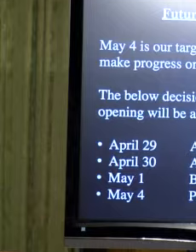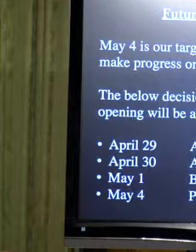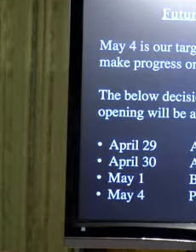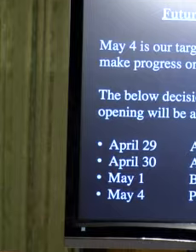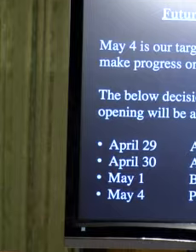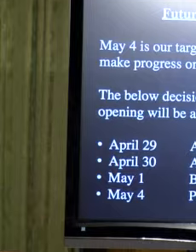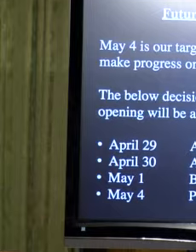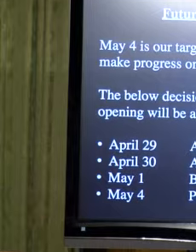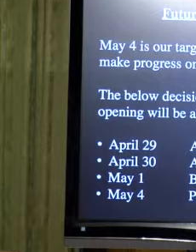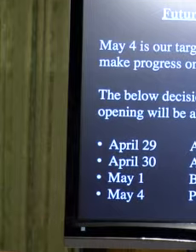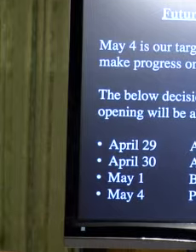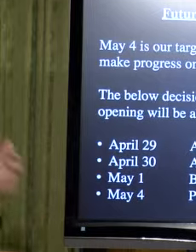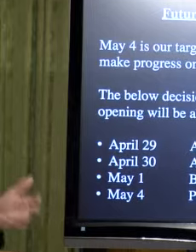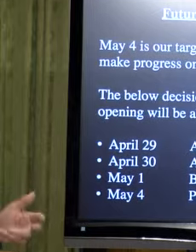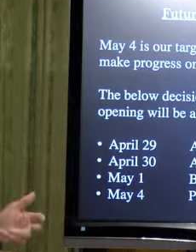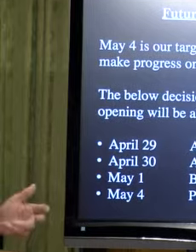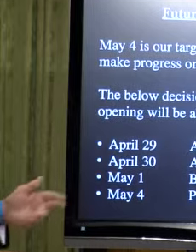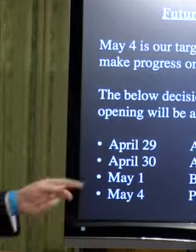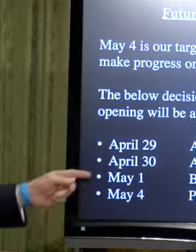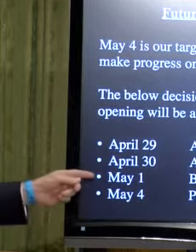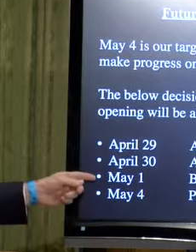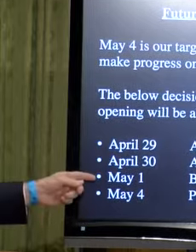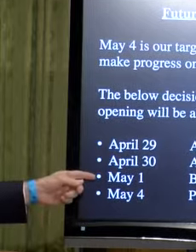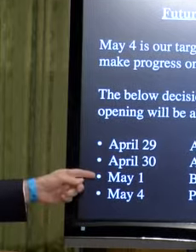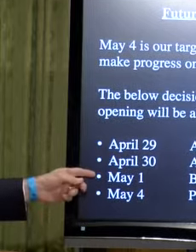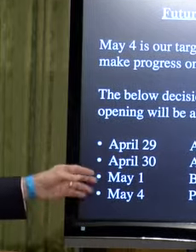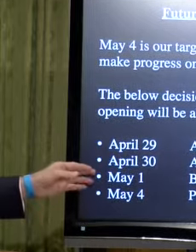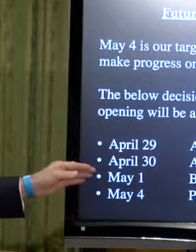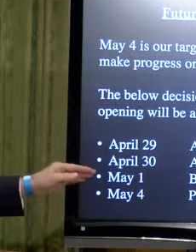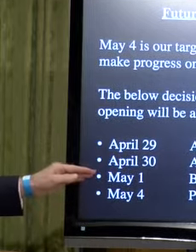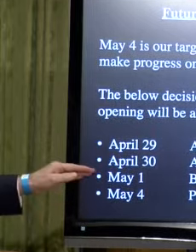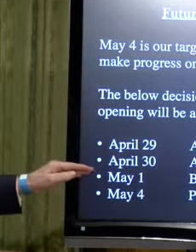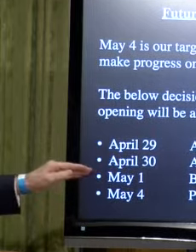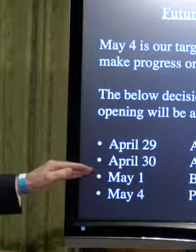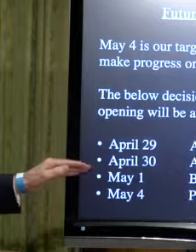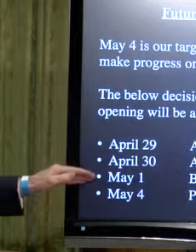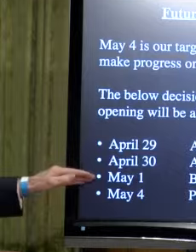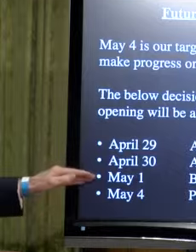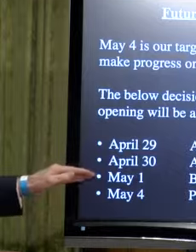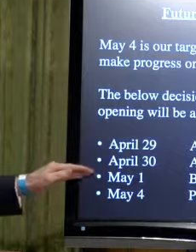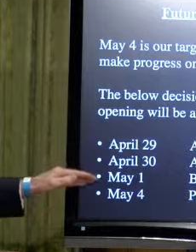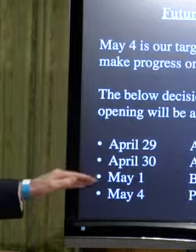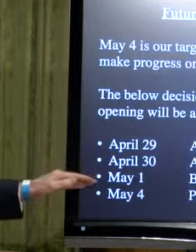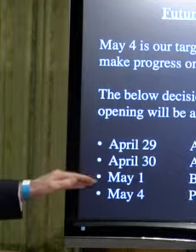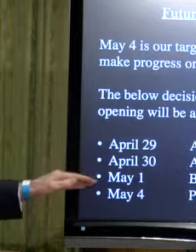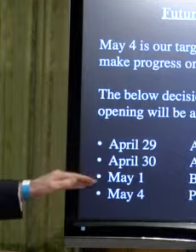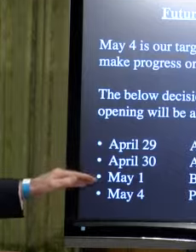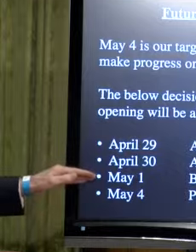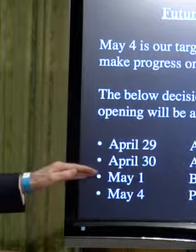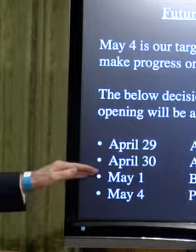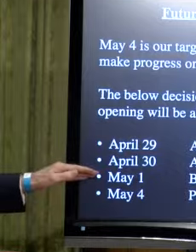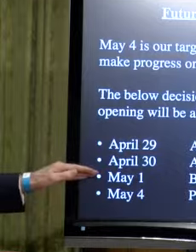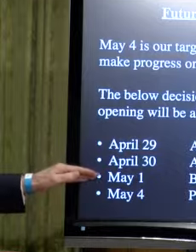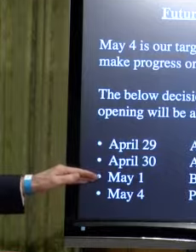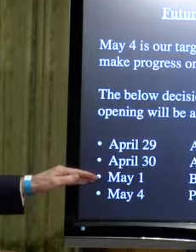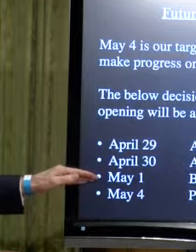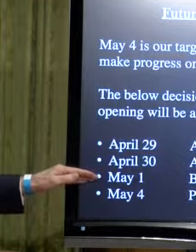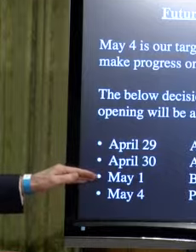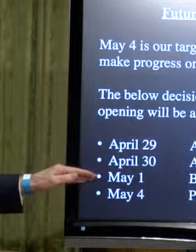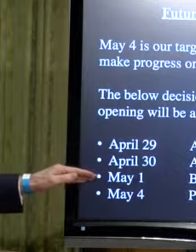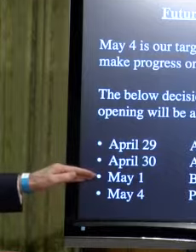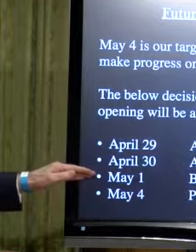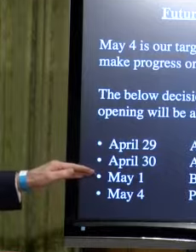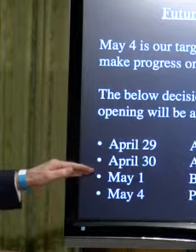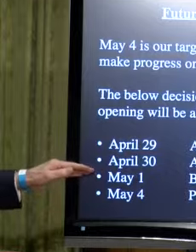barber salons, which everybody is anticipating, but we won't be in a position to make that announcement until May